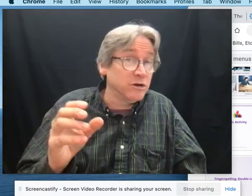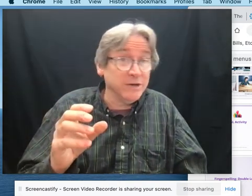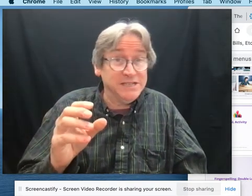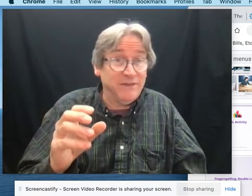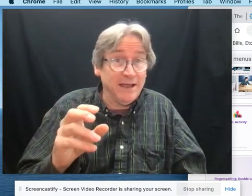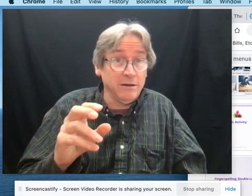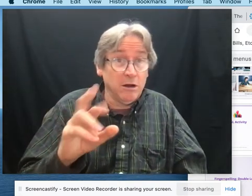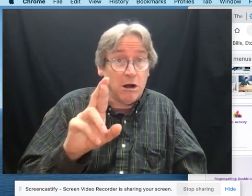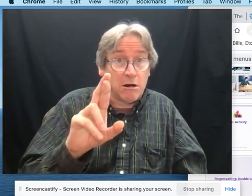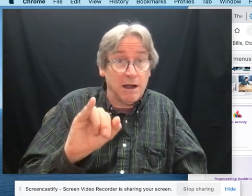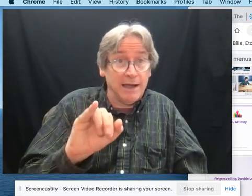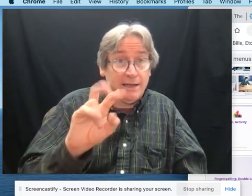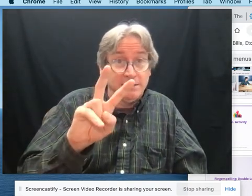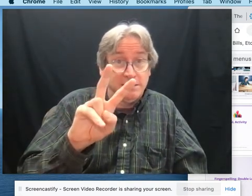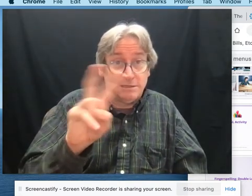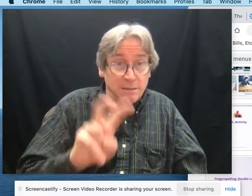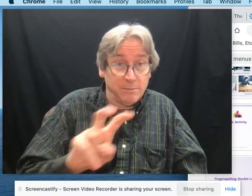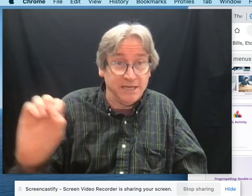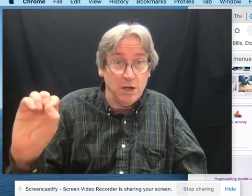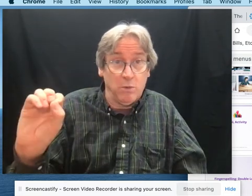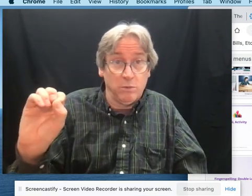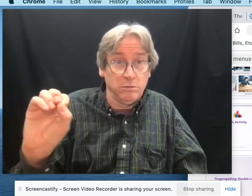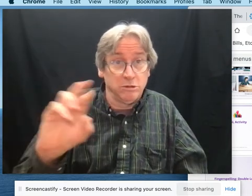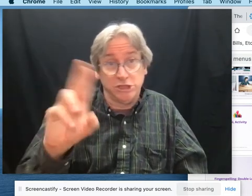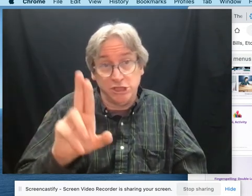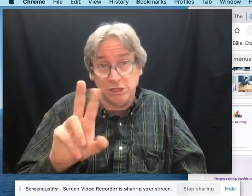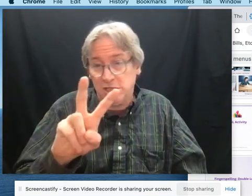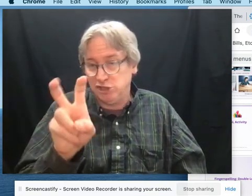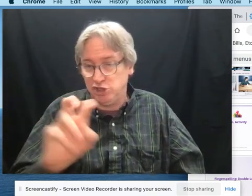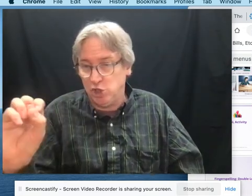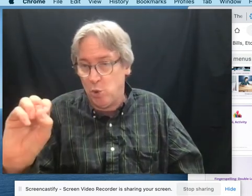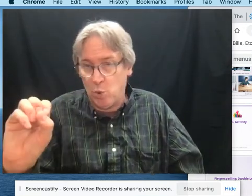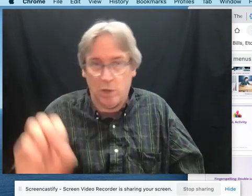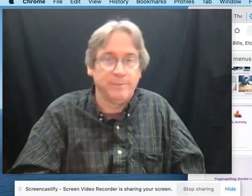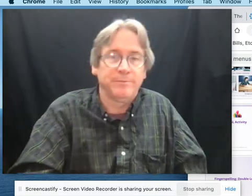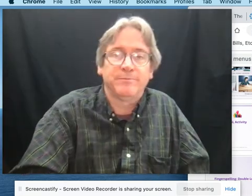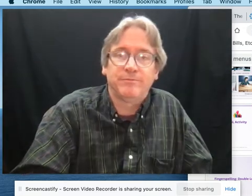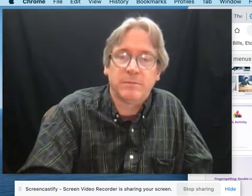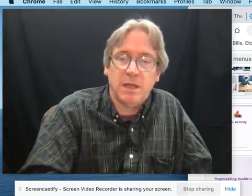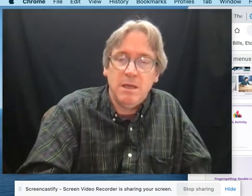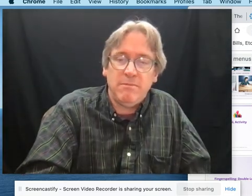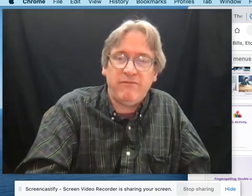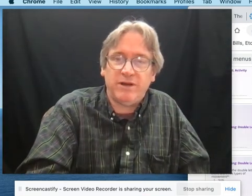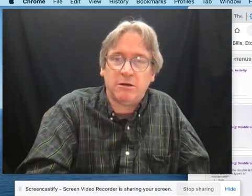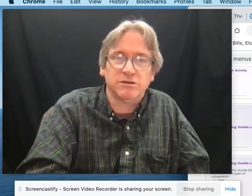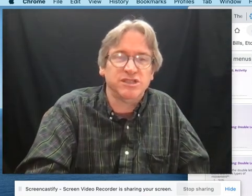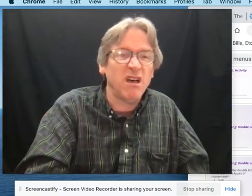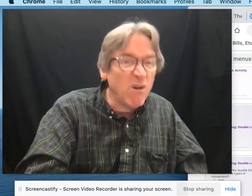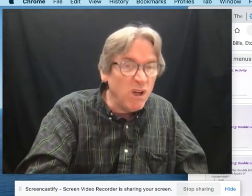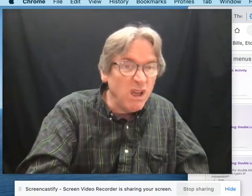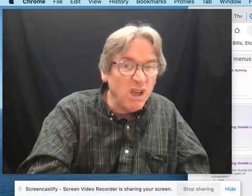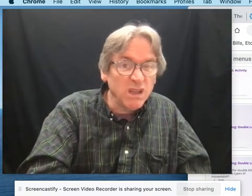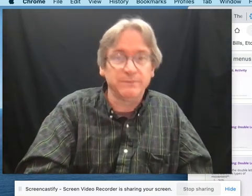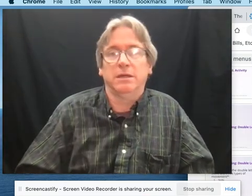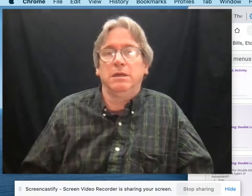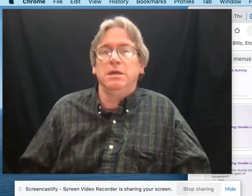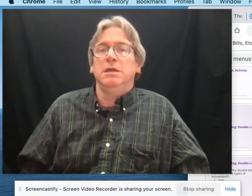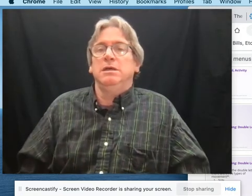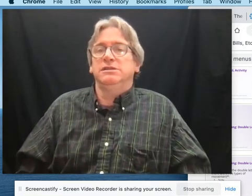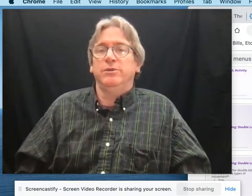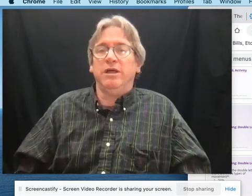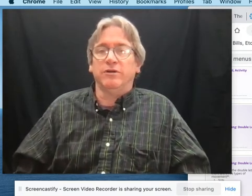if you're a greece fan are i double zo zou my favorite character is zoe